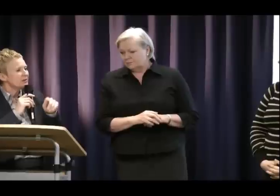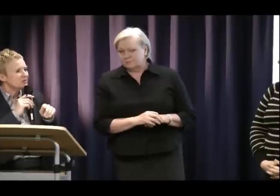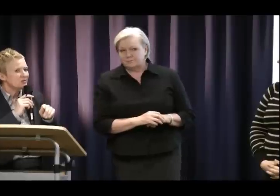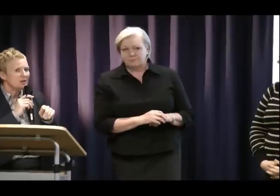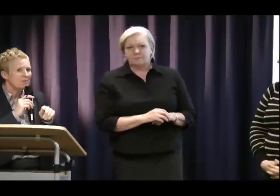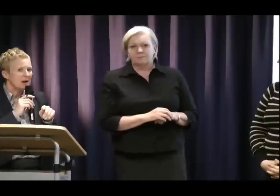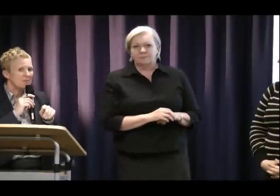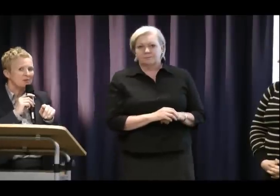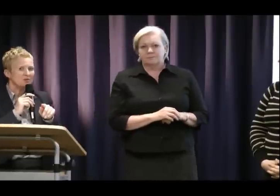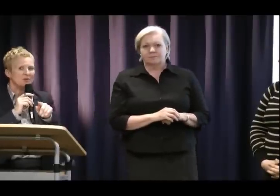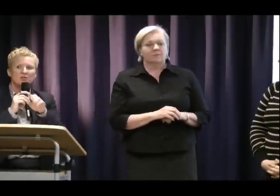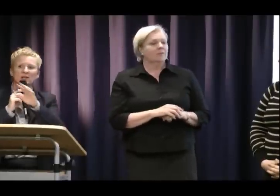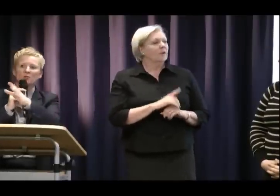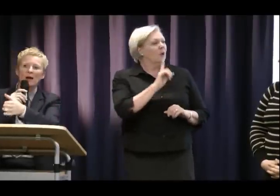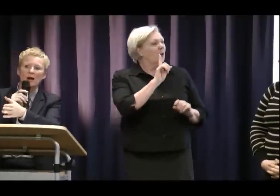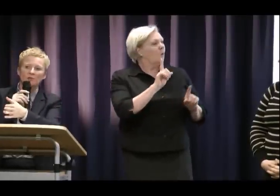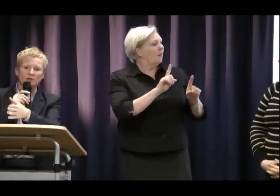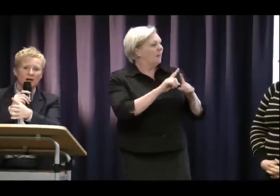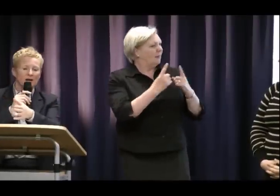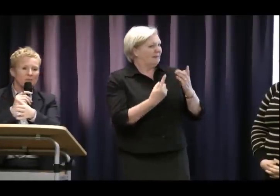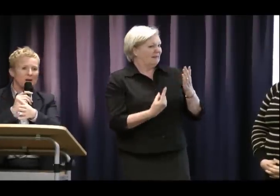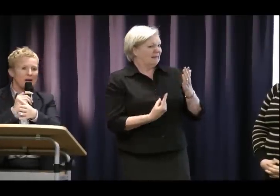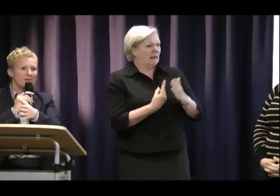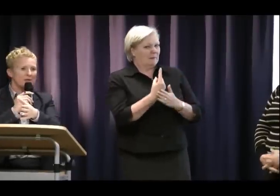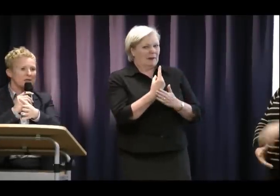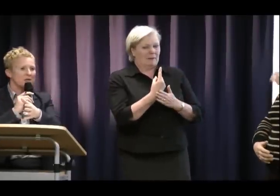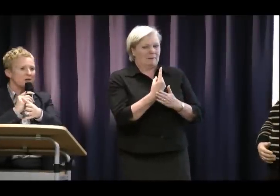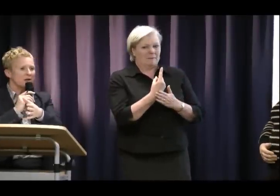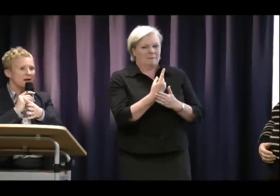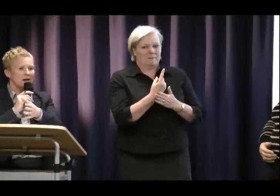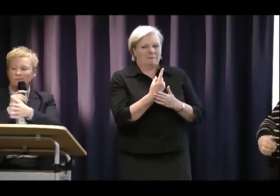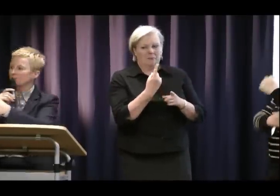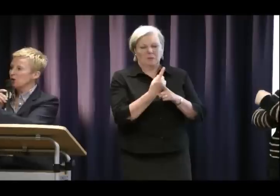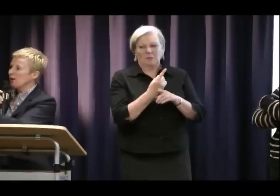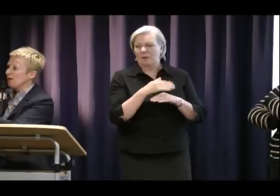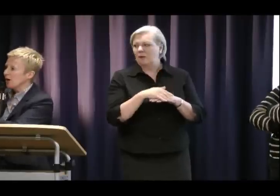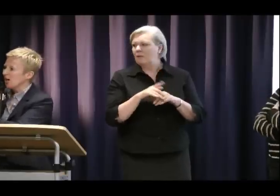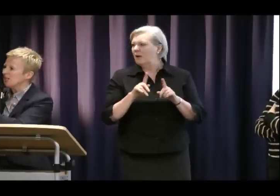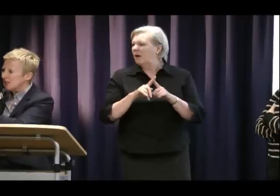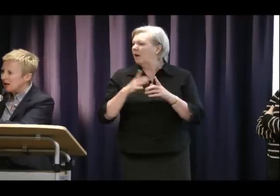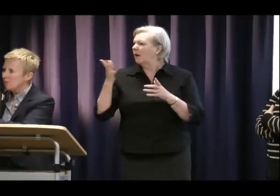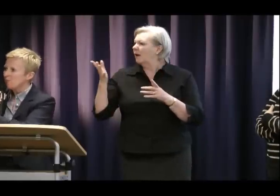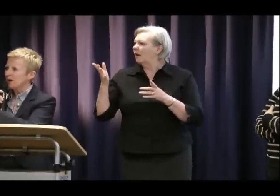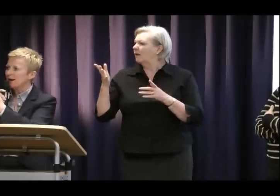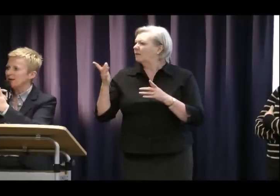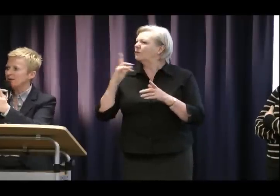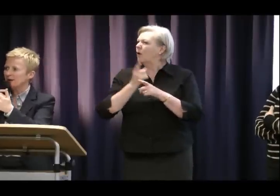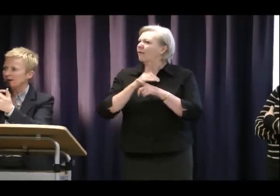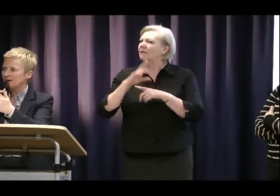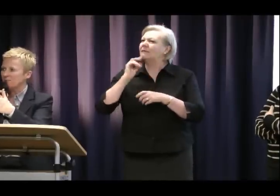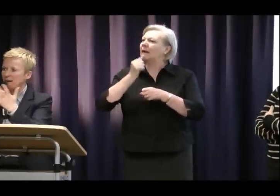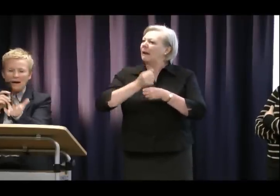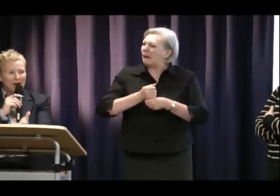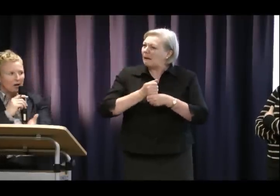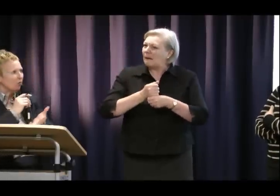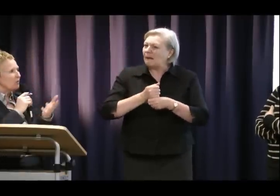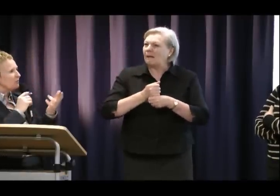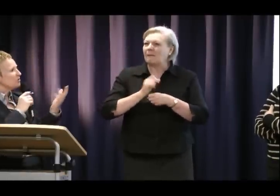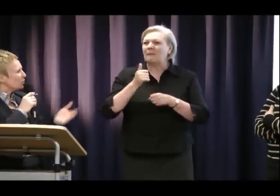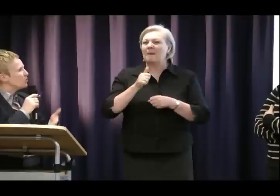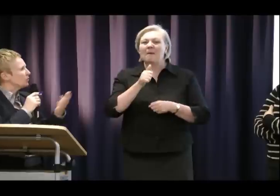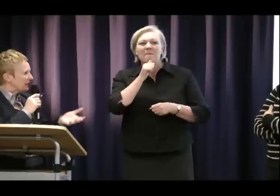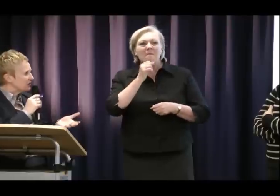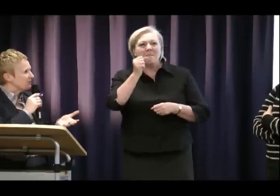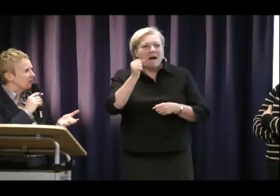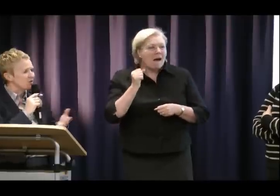one of the things that's come up, especially around having a club and a bar